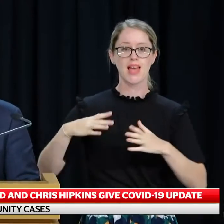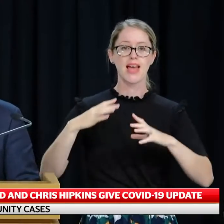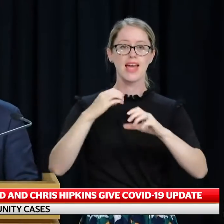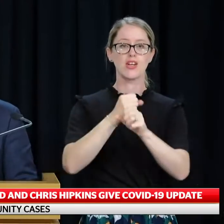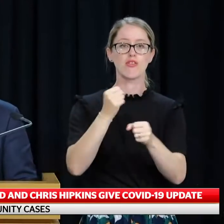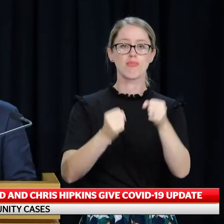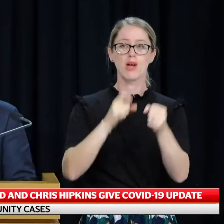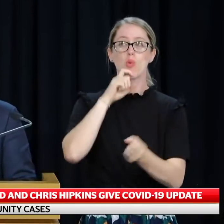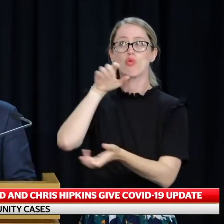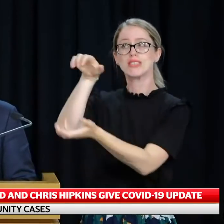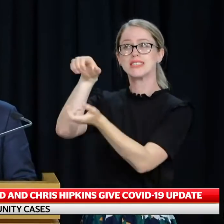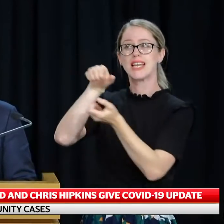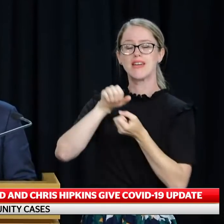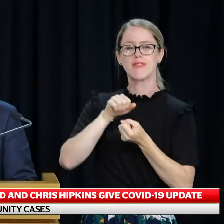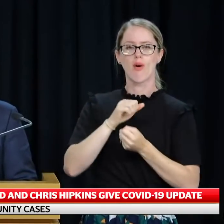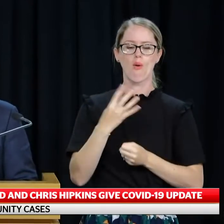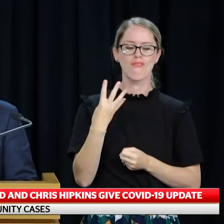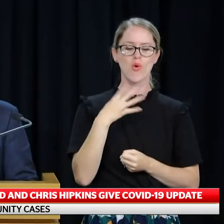total of around